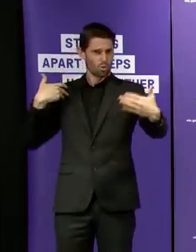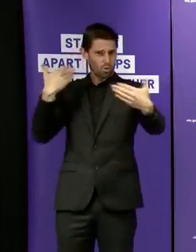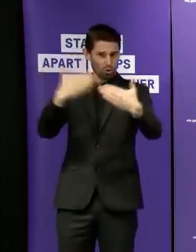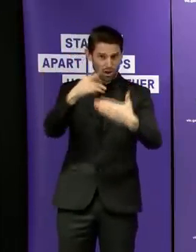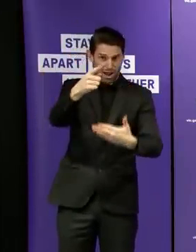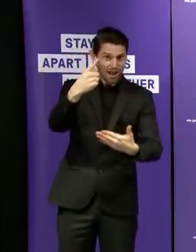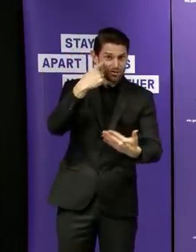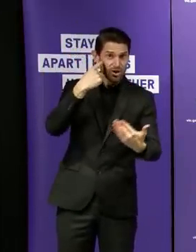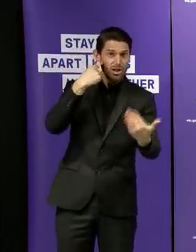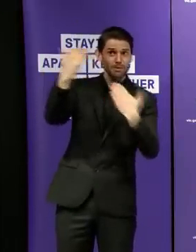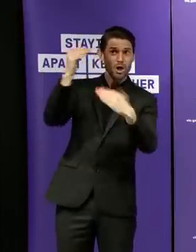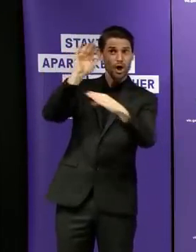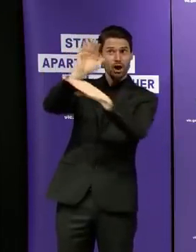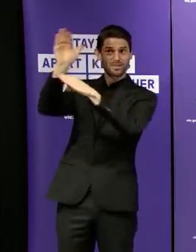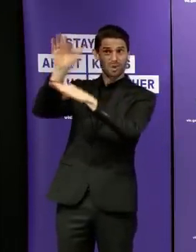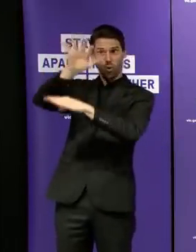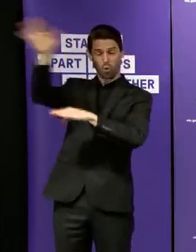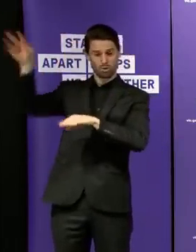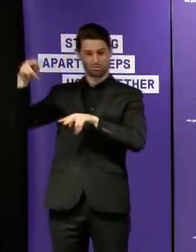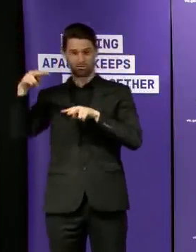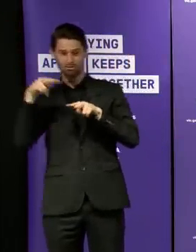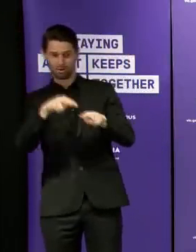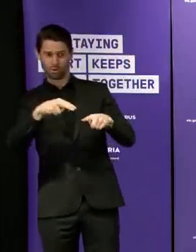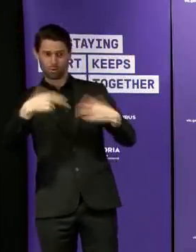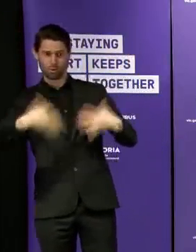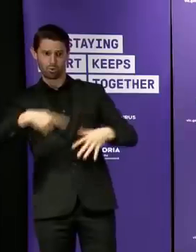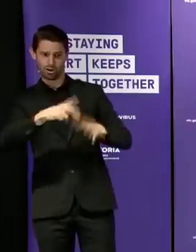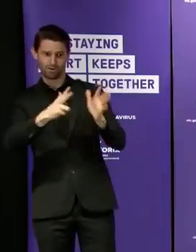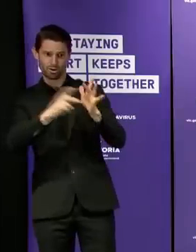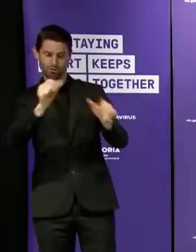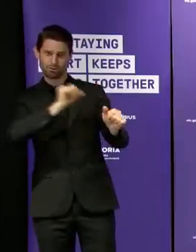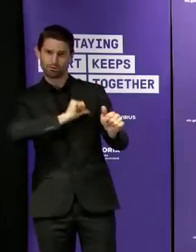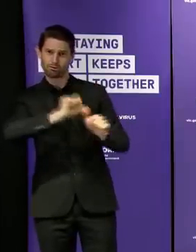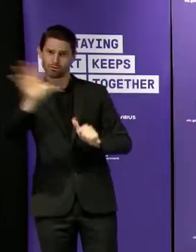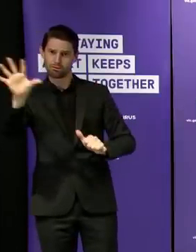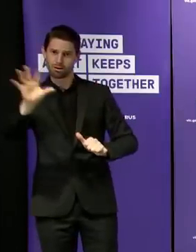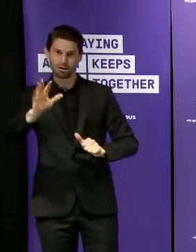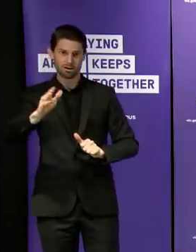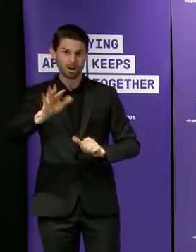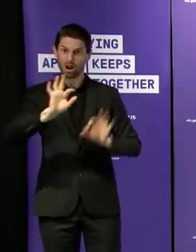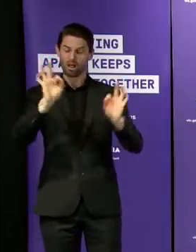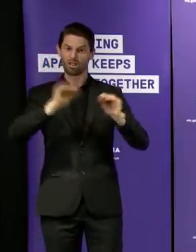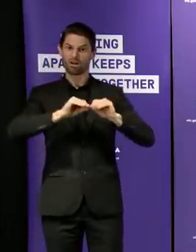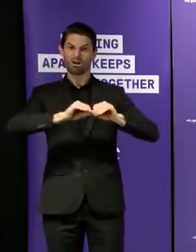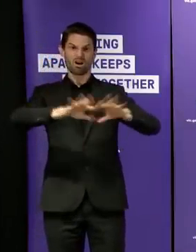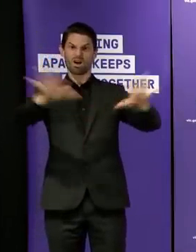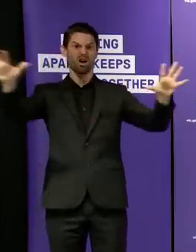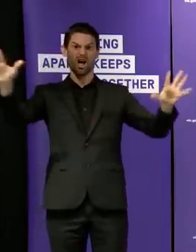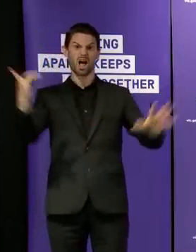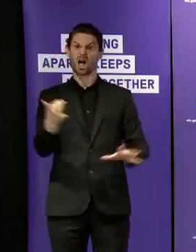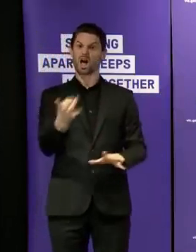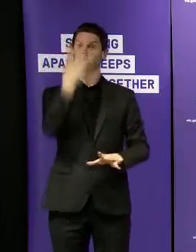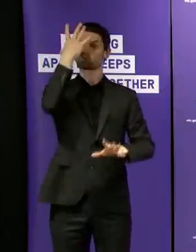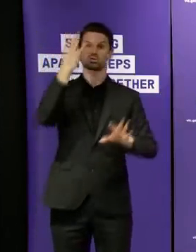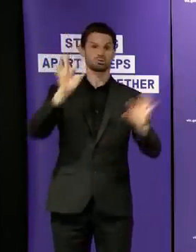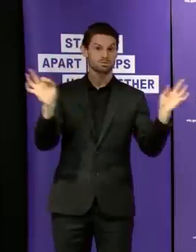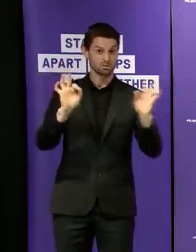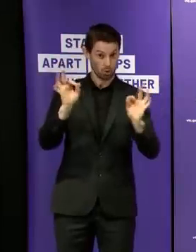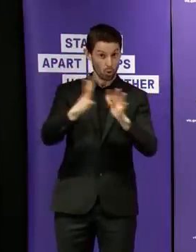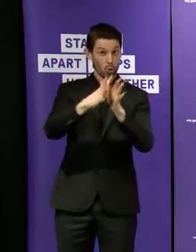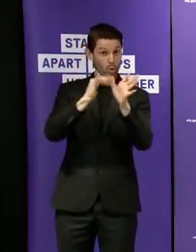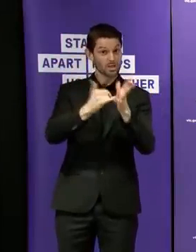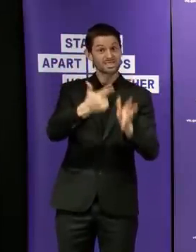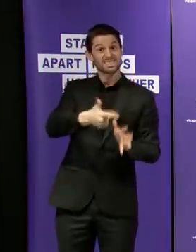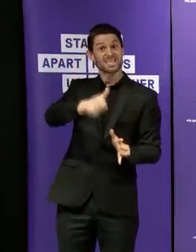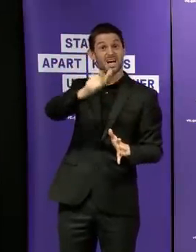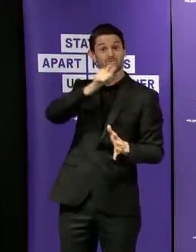scale, the quite amazing job that we as Victorians have done to drive these case numbers from more than 700 down